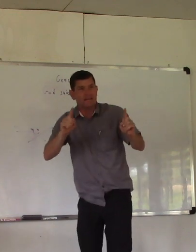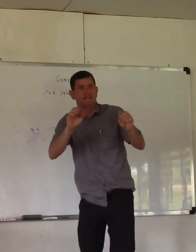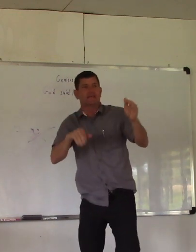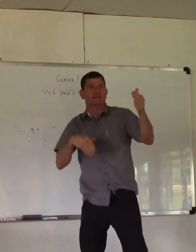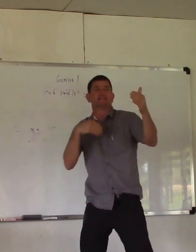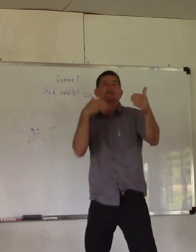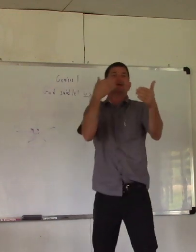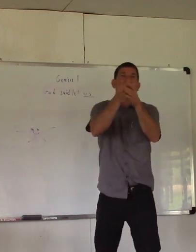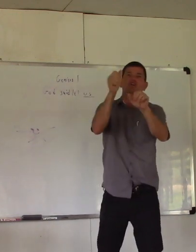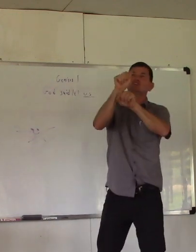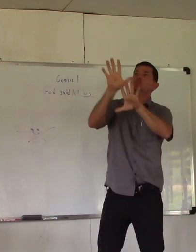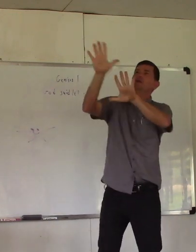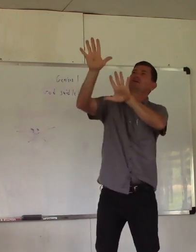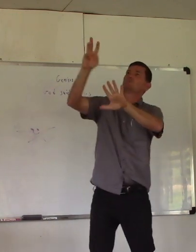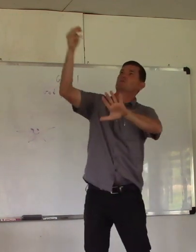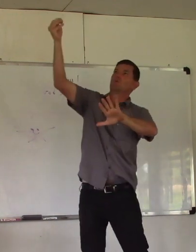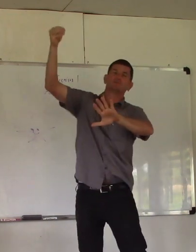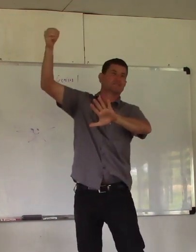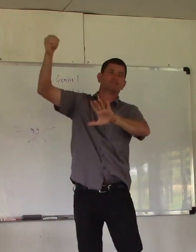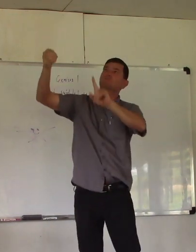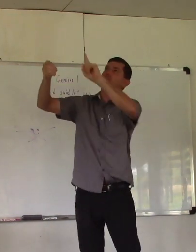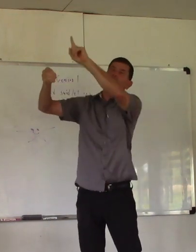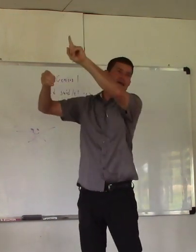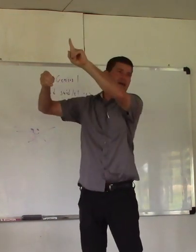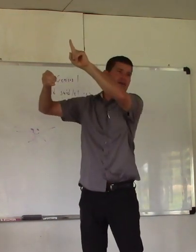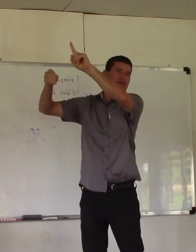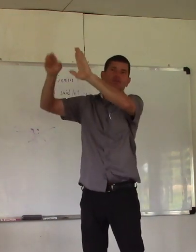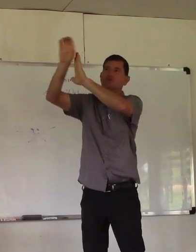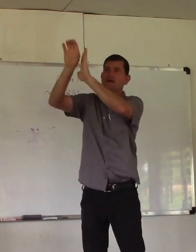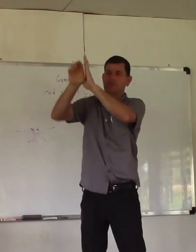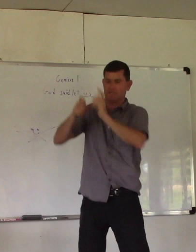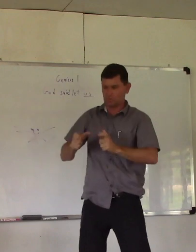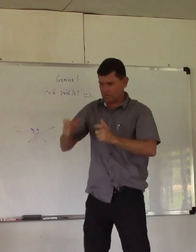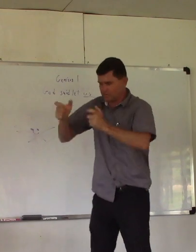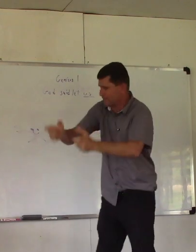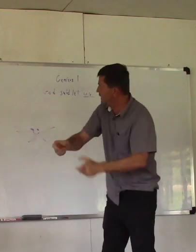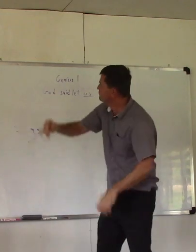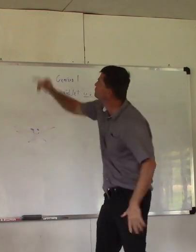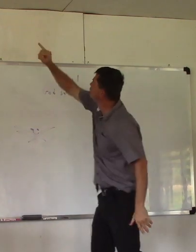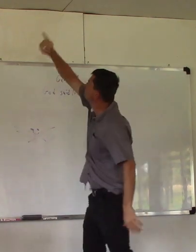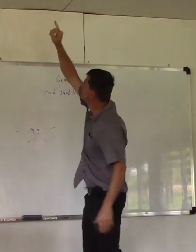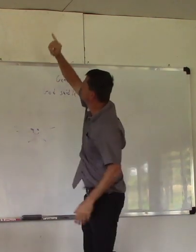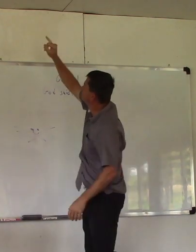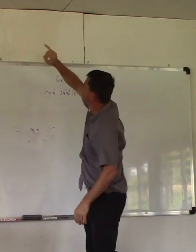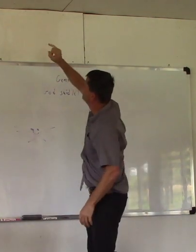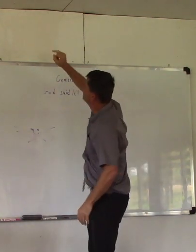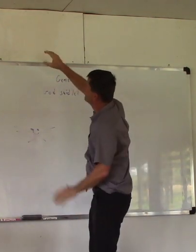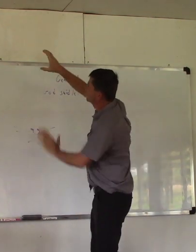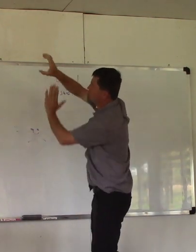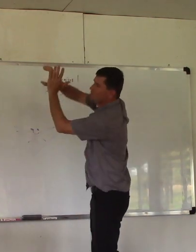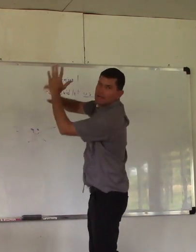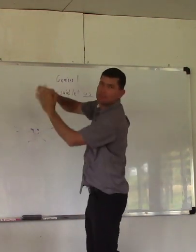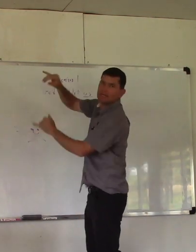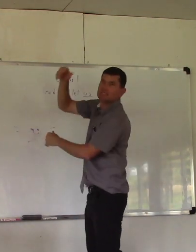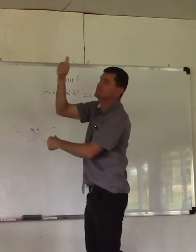Finally, they got to the mountain where Moses was up there. The commandments were given down. The commandments, the